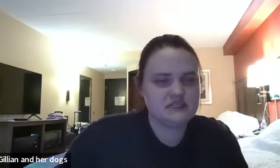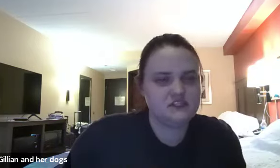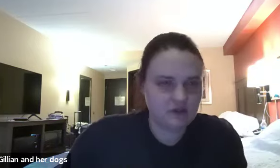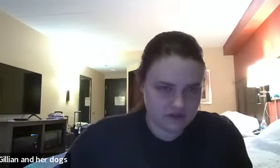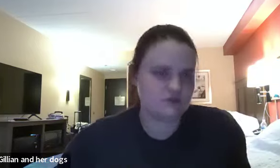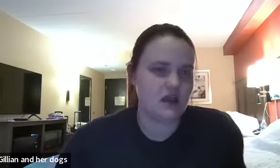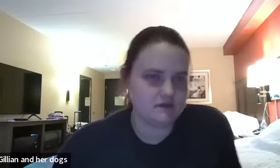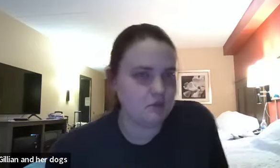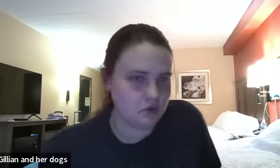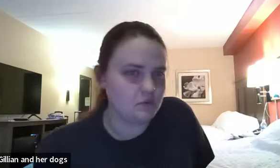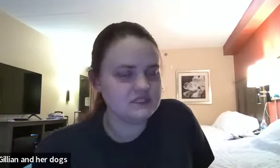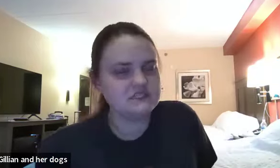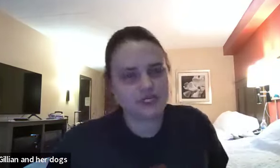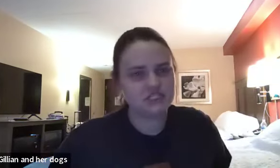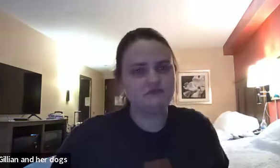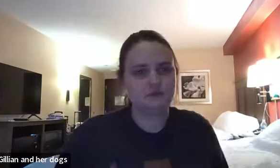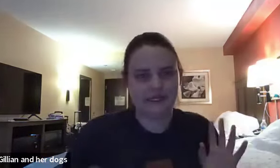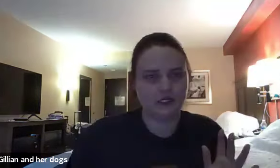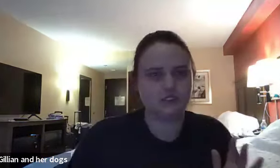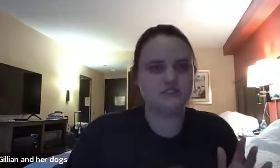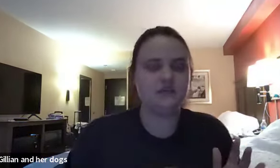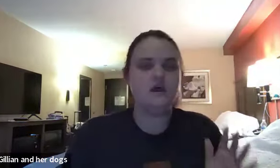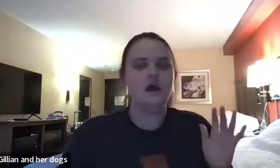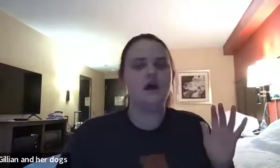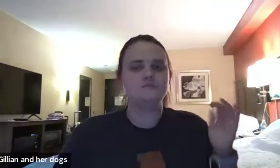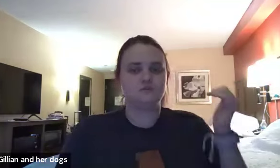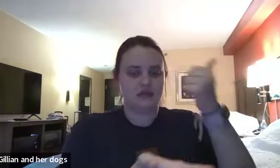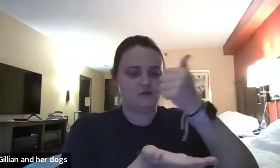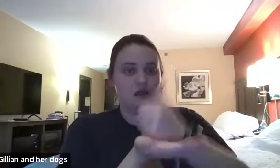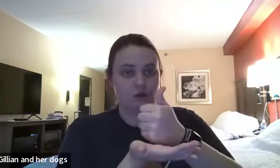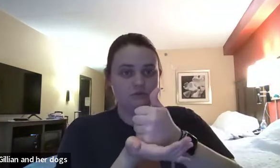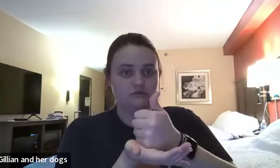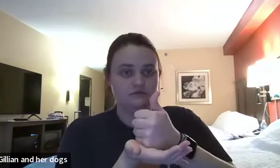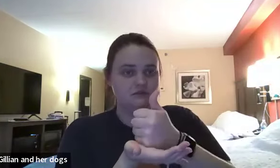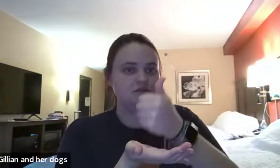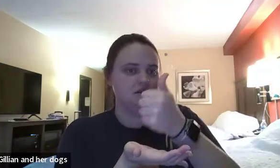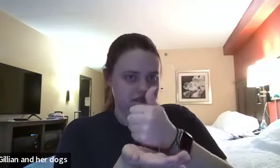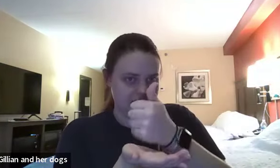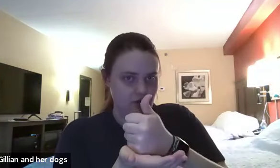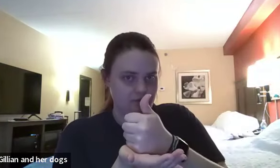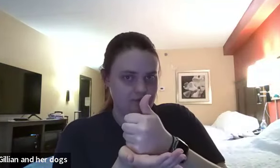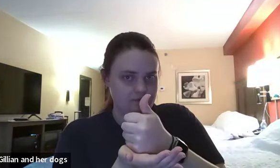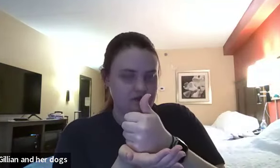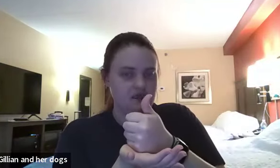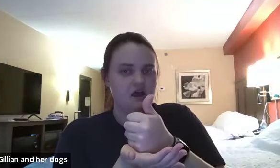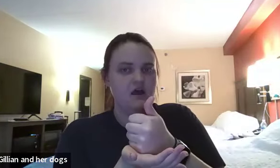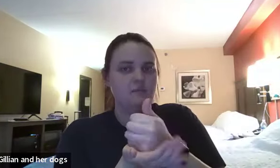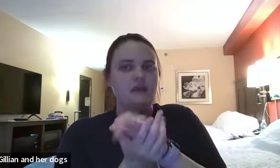I do think these are kind of important ones, especially for beginners. So we have our help is help.